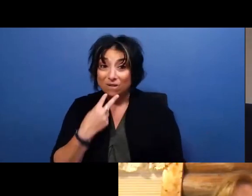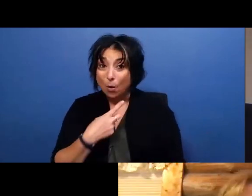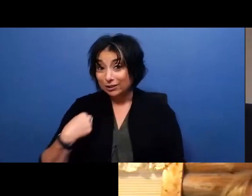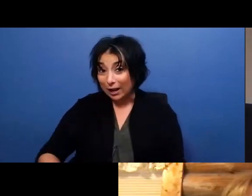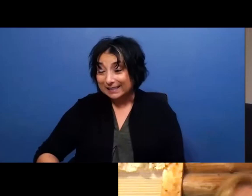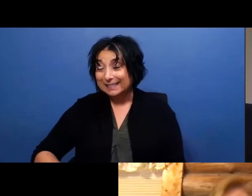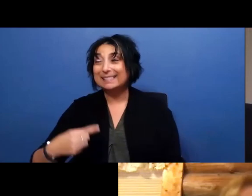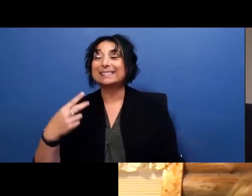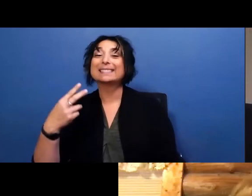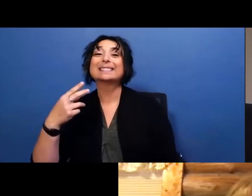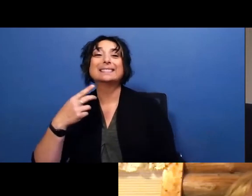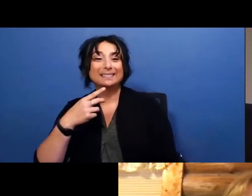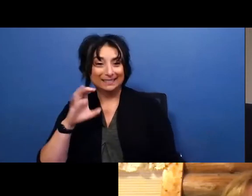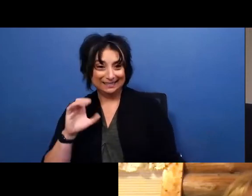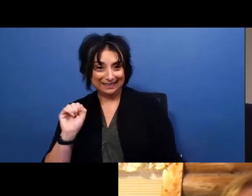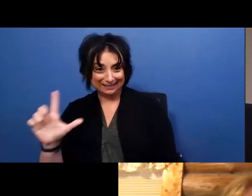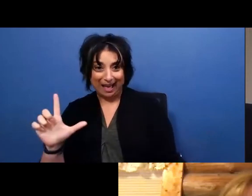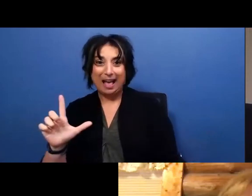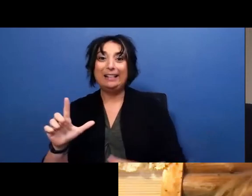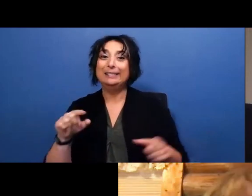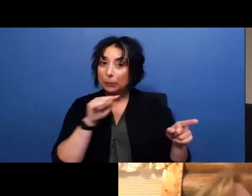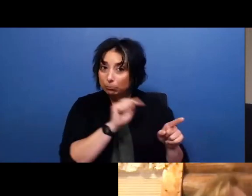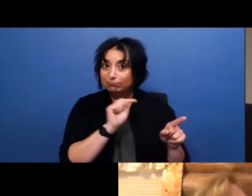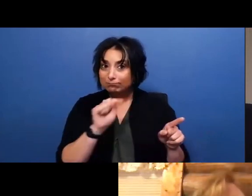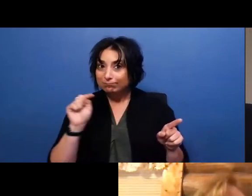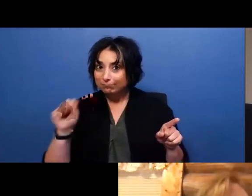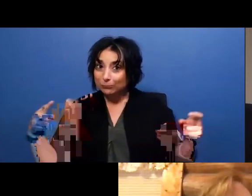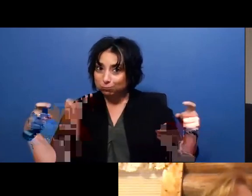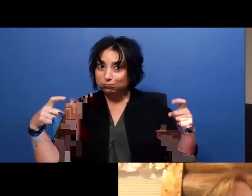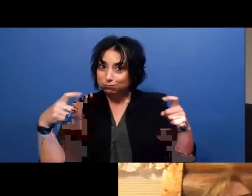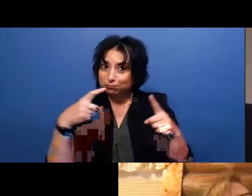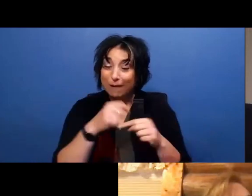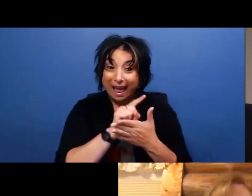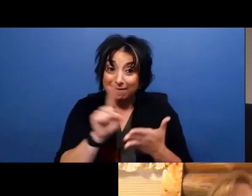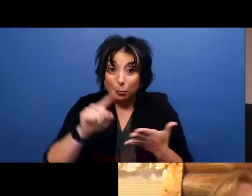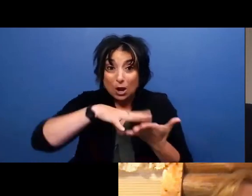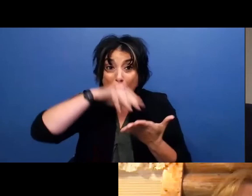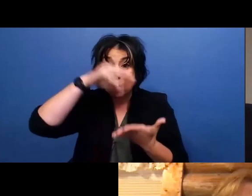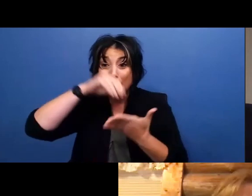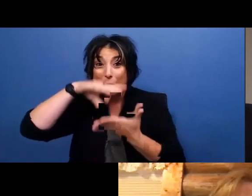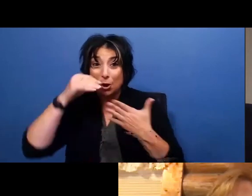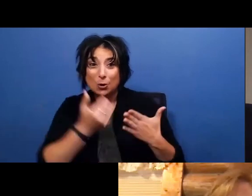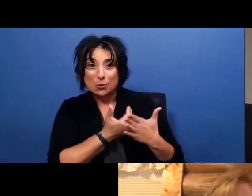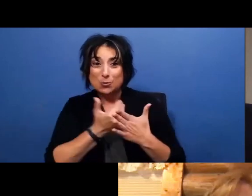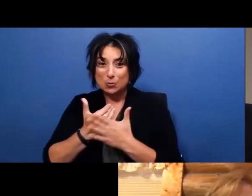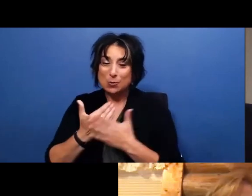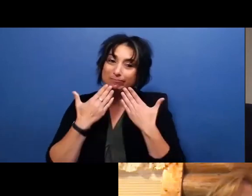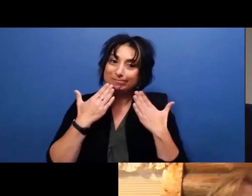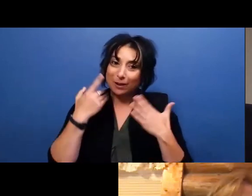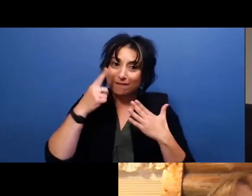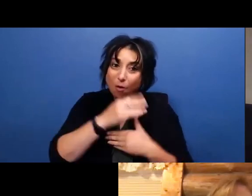a complicated translation system and we're learning every week. So thank you to our interpreters in multiple